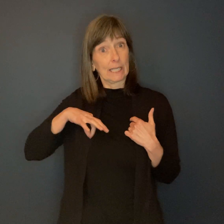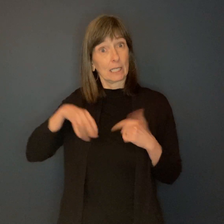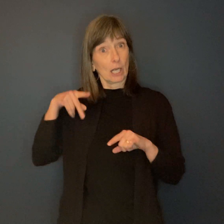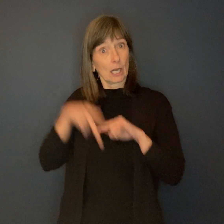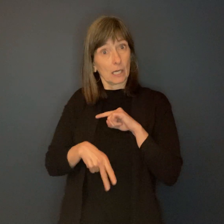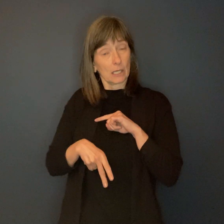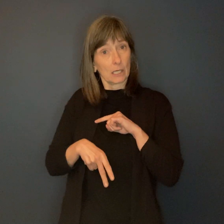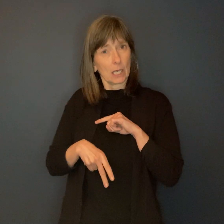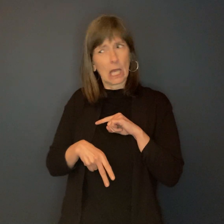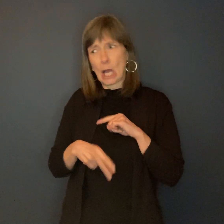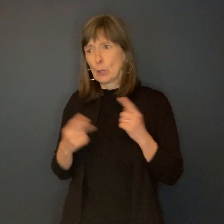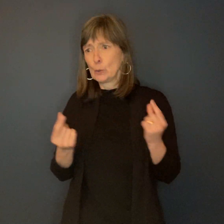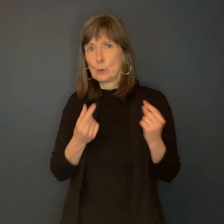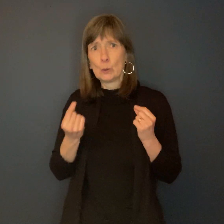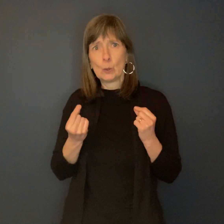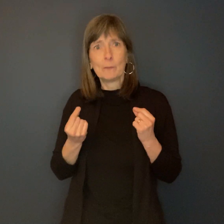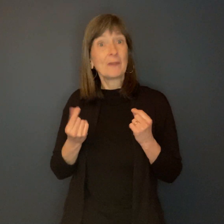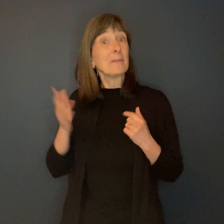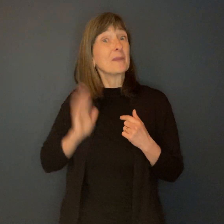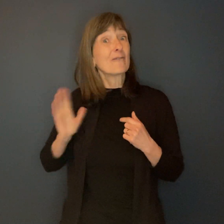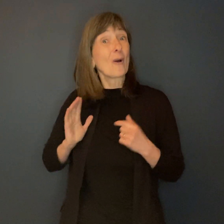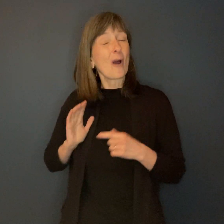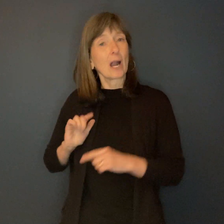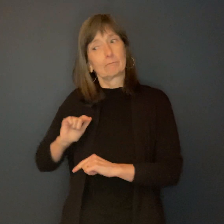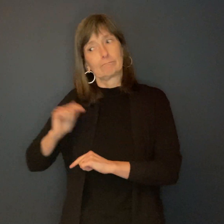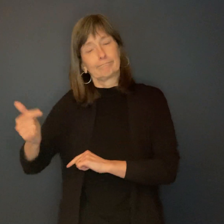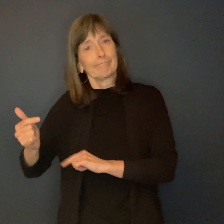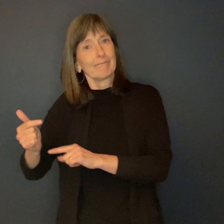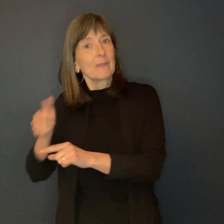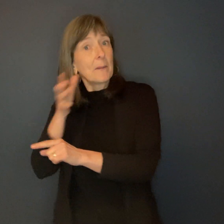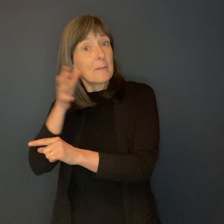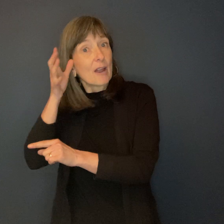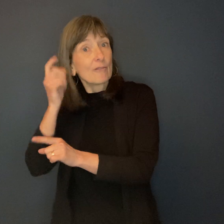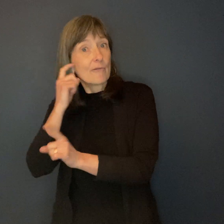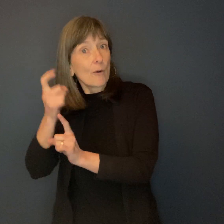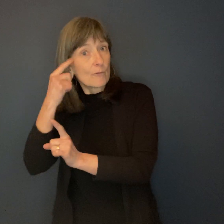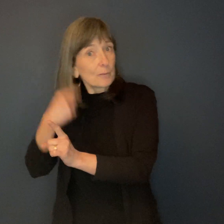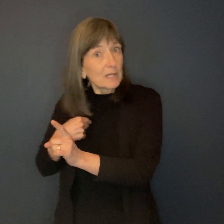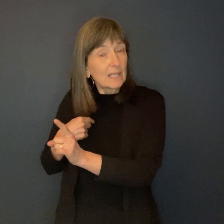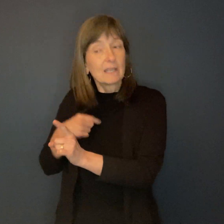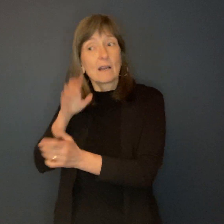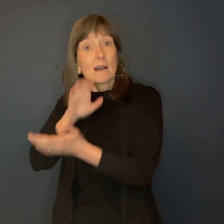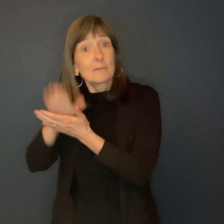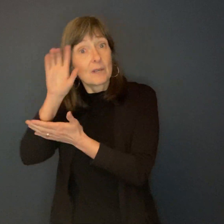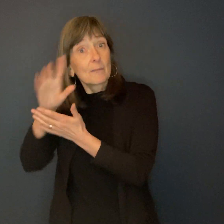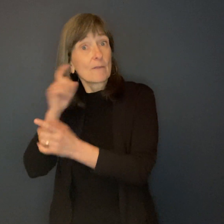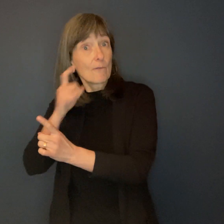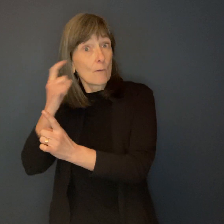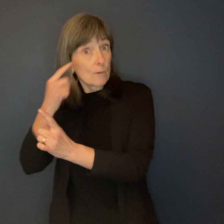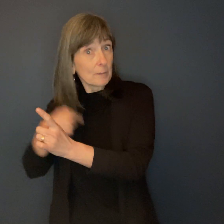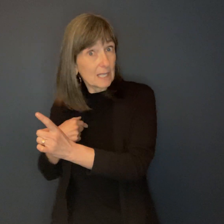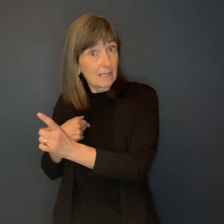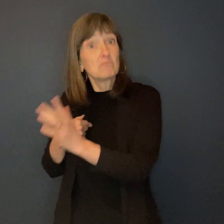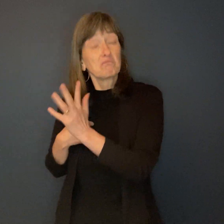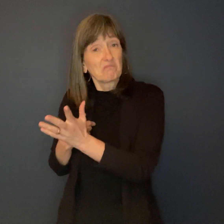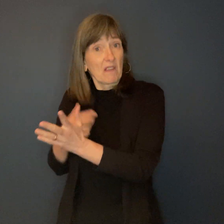happens more increasingly today is they would say to the spouse or to the parent, who are you?